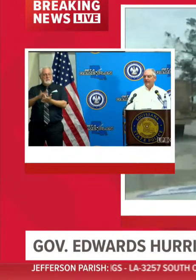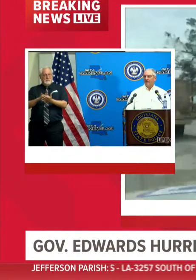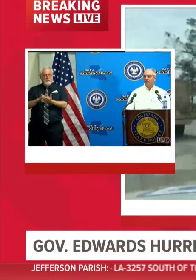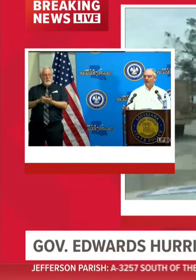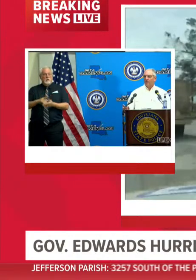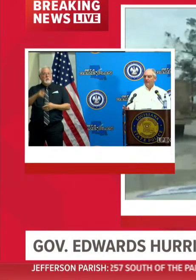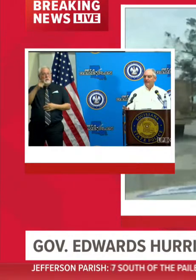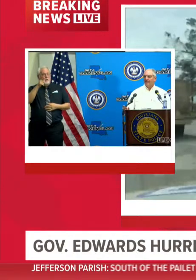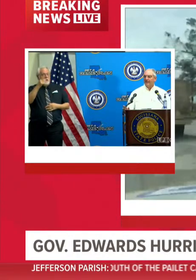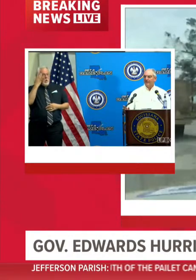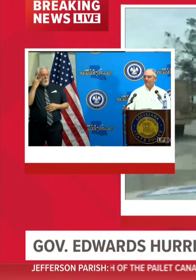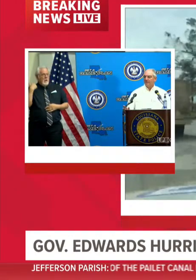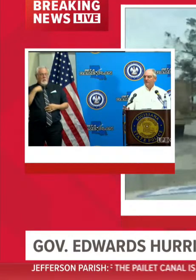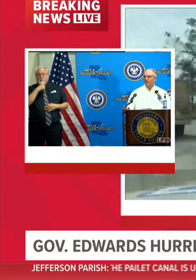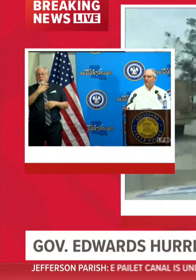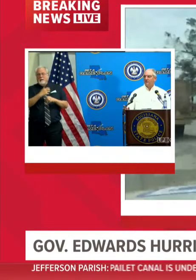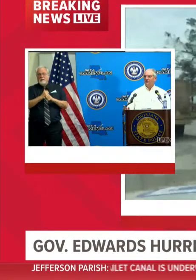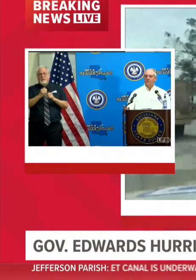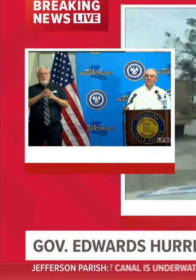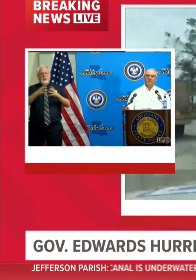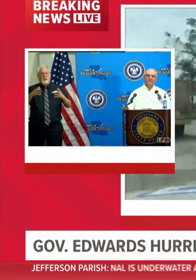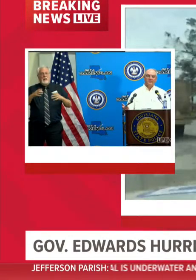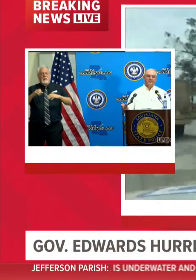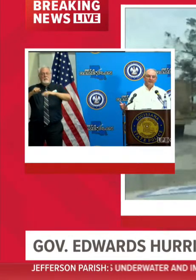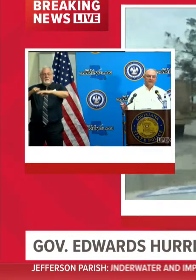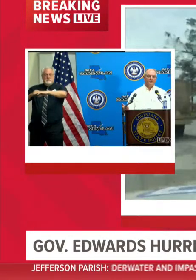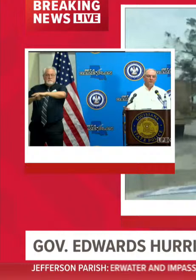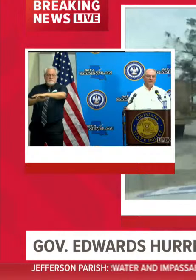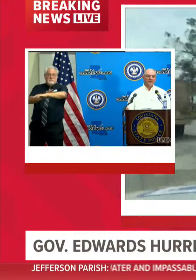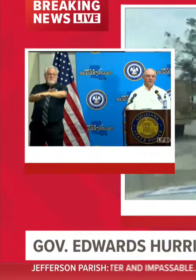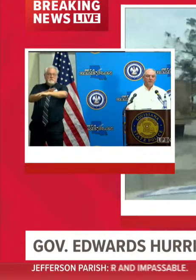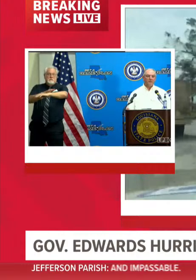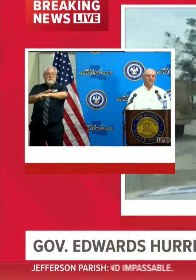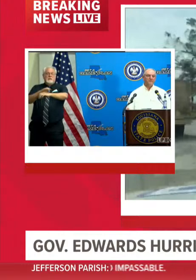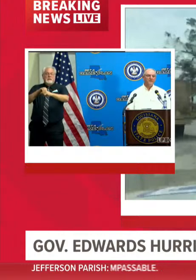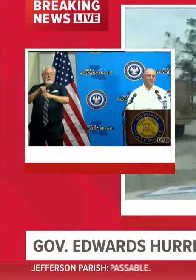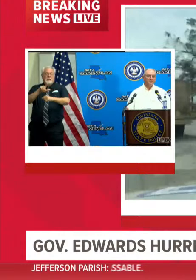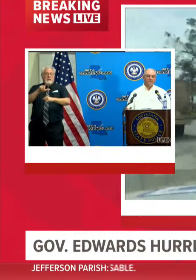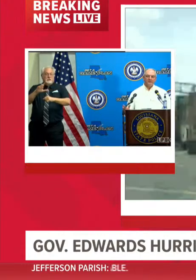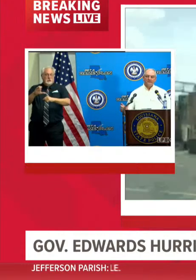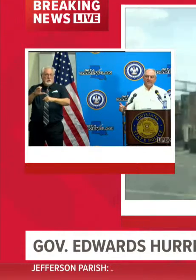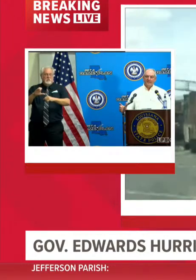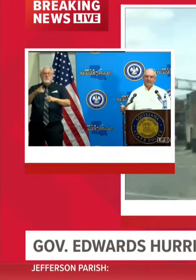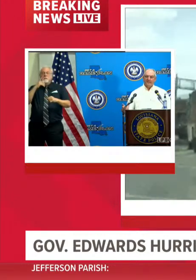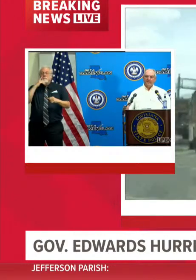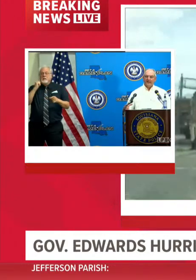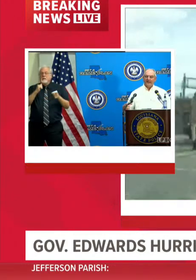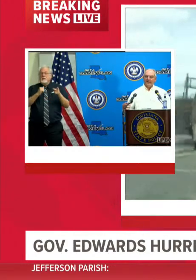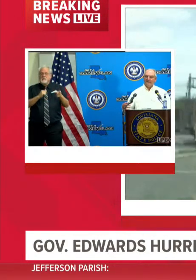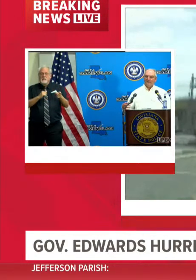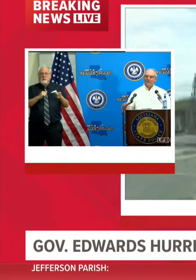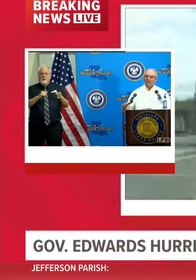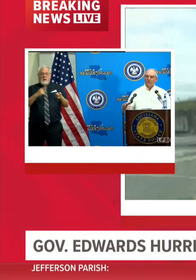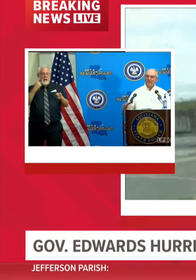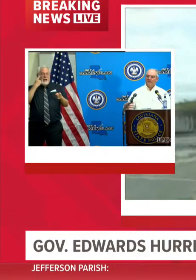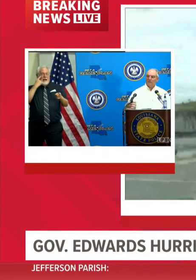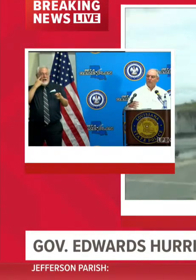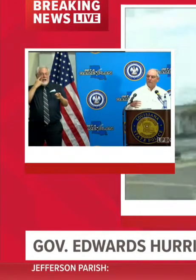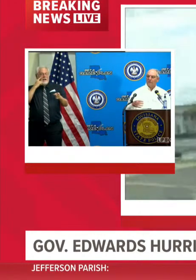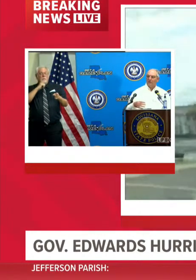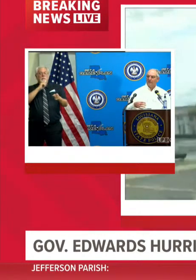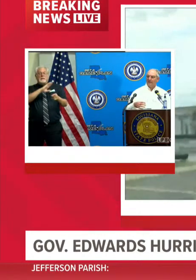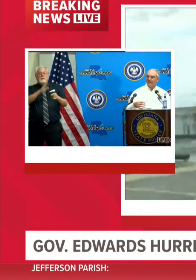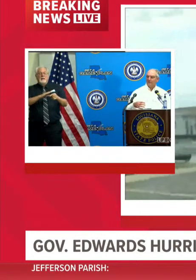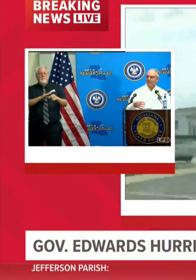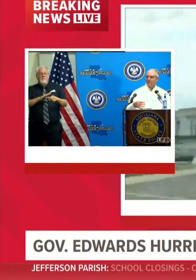that is why we didn't get as much storm surge pushed up into Lake Charles, because the eye of the storm never